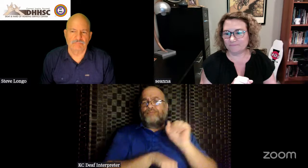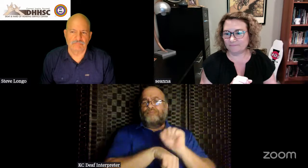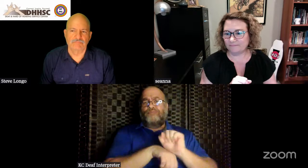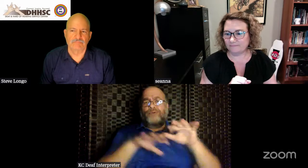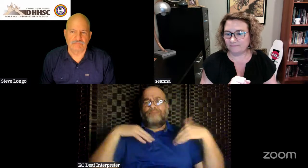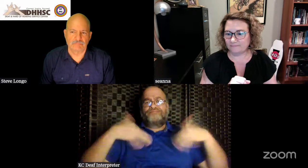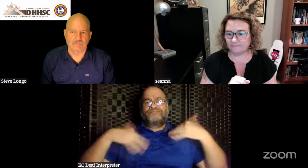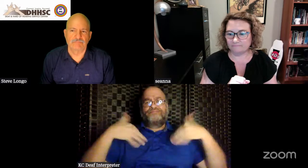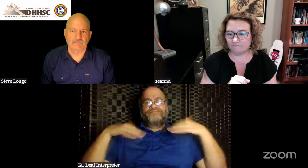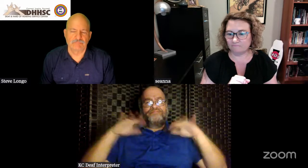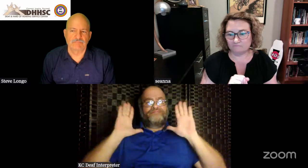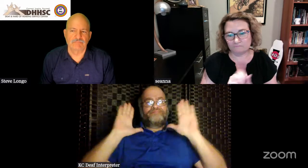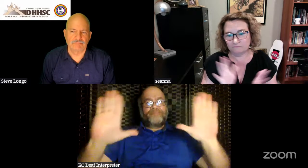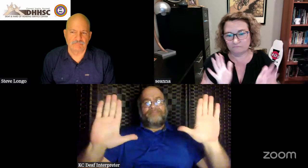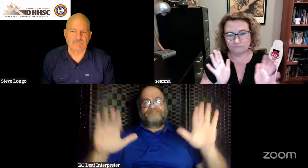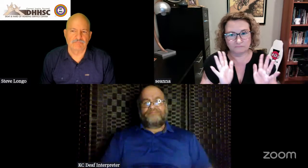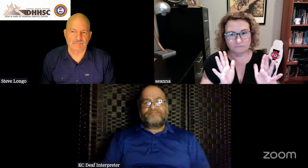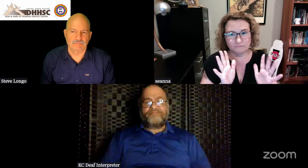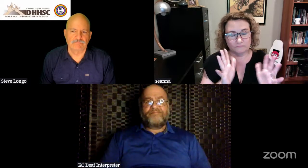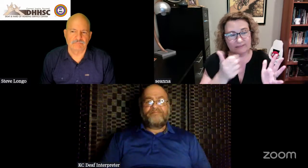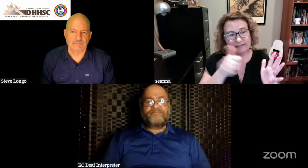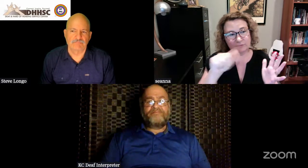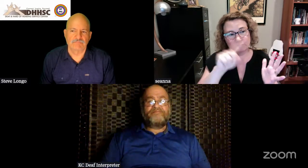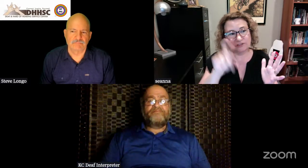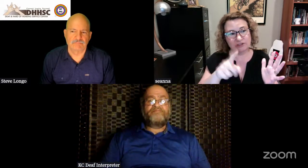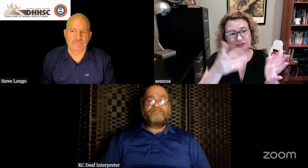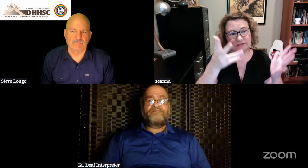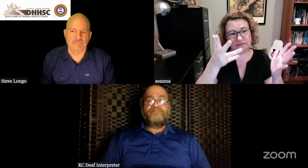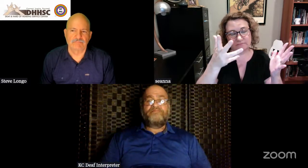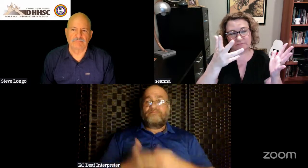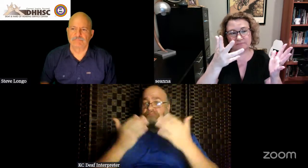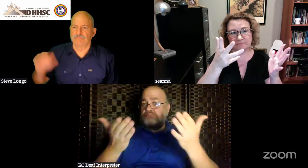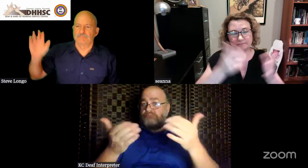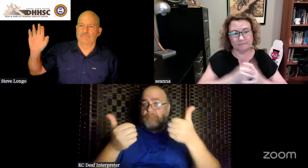but oh my goodness, Cindy has been working incredibly hard.